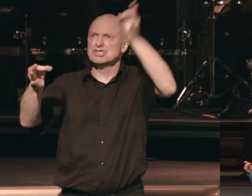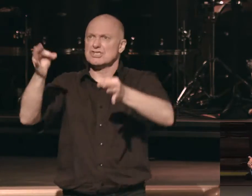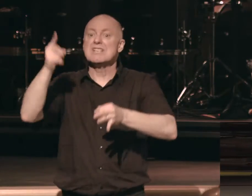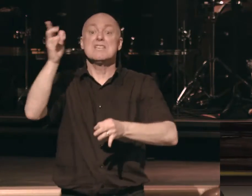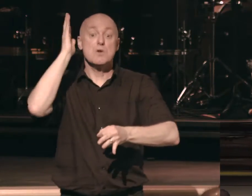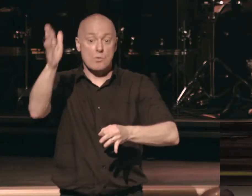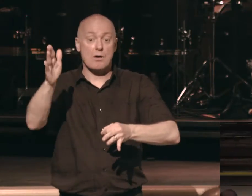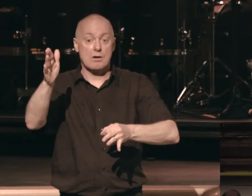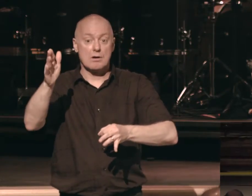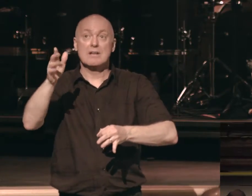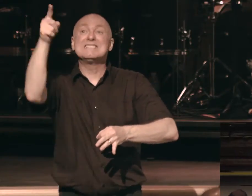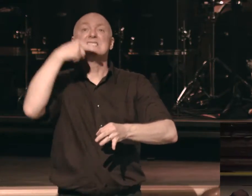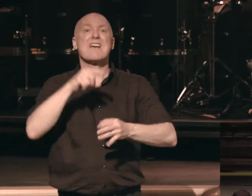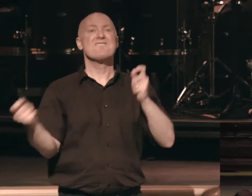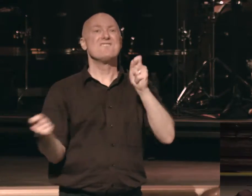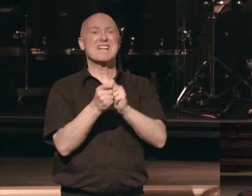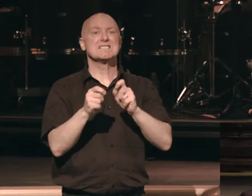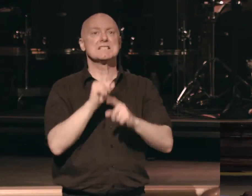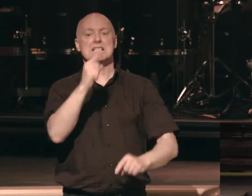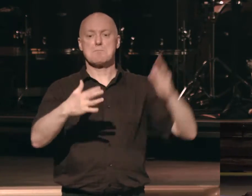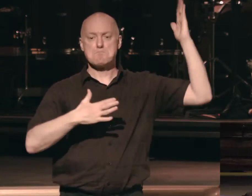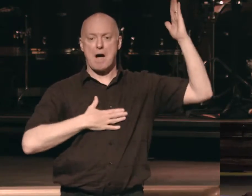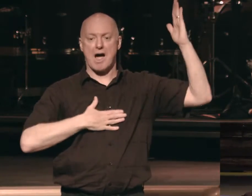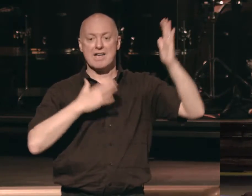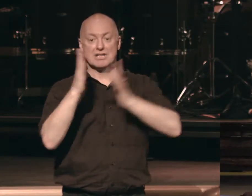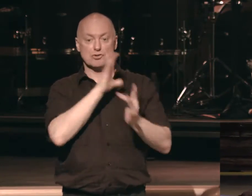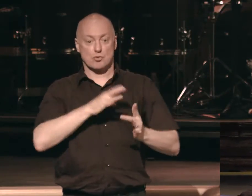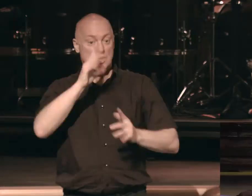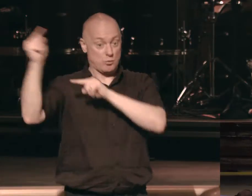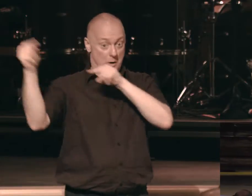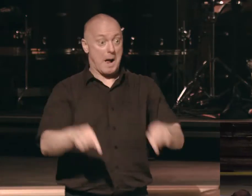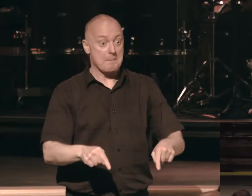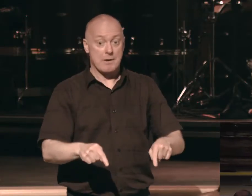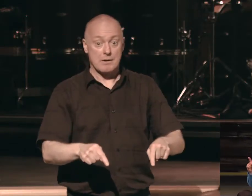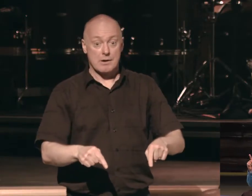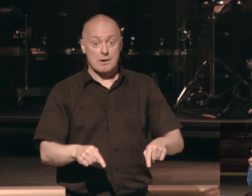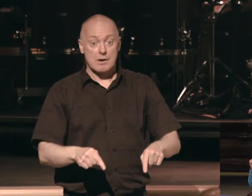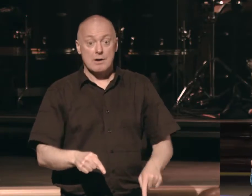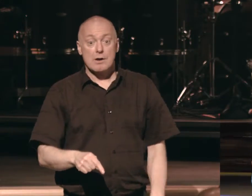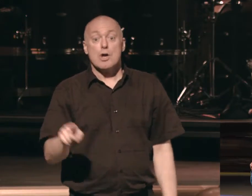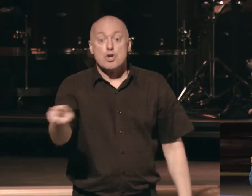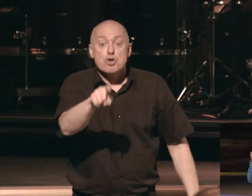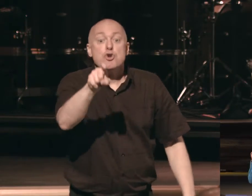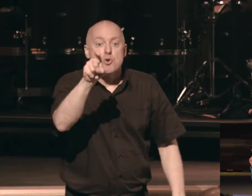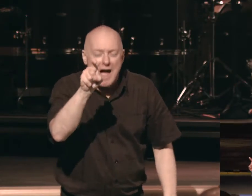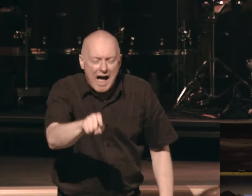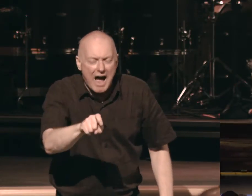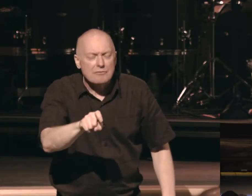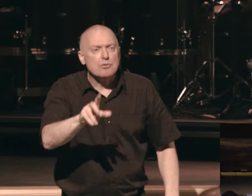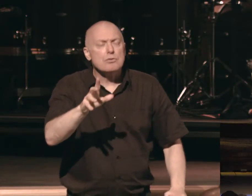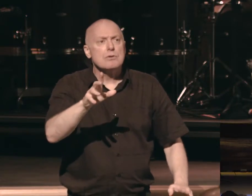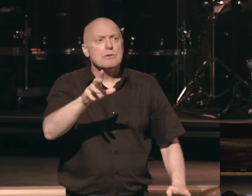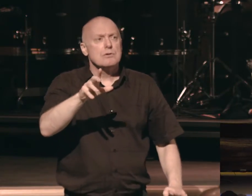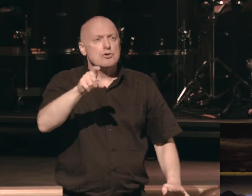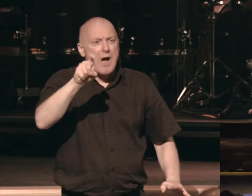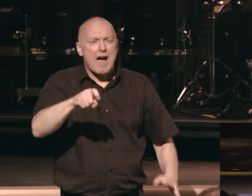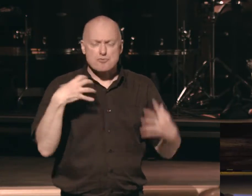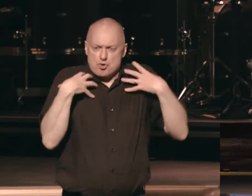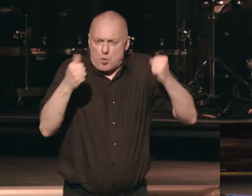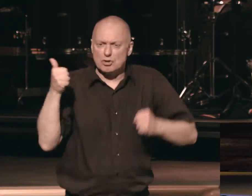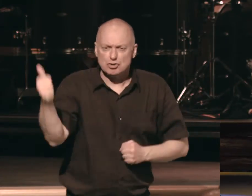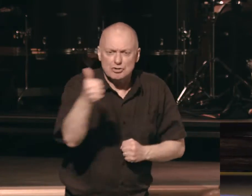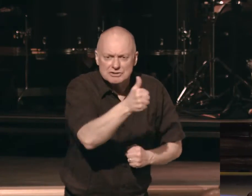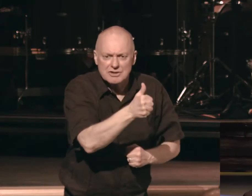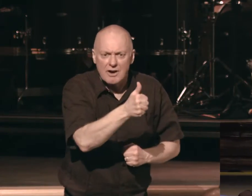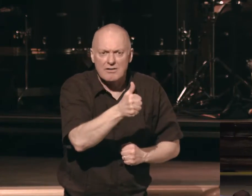says, vengeance is mine. Jesus Christ will come. That's what it's saying to us right now. You have to take stock. You have to take courage in the